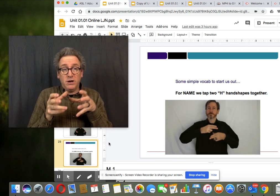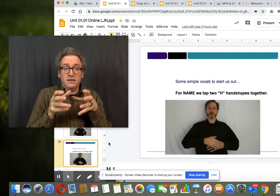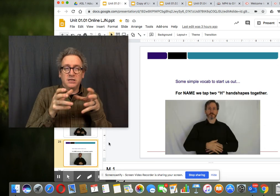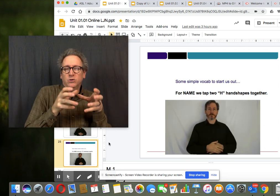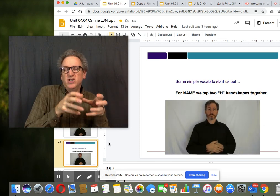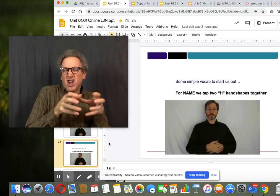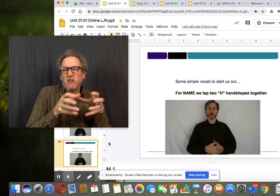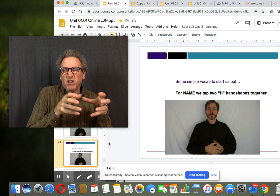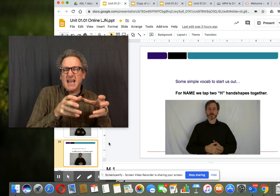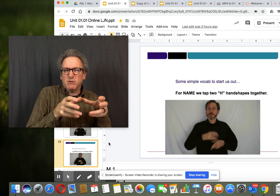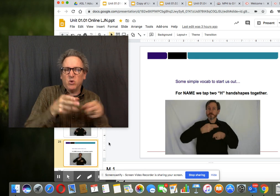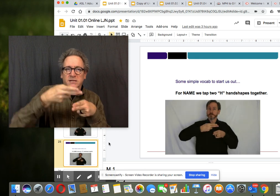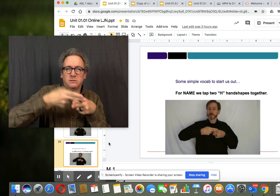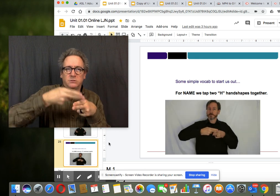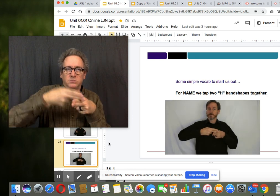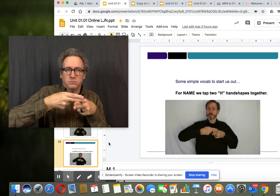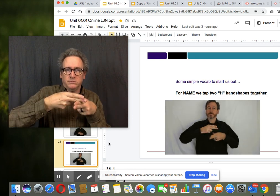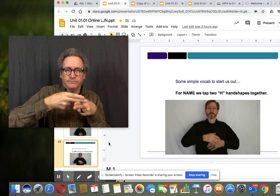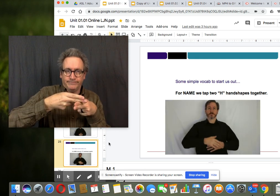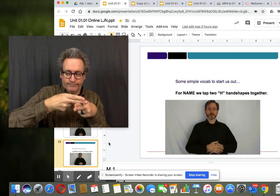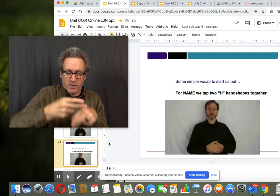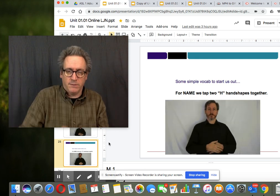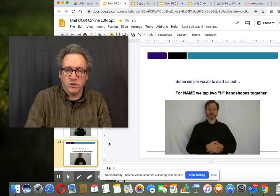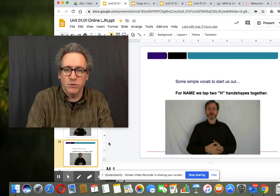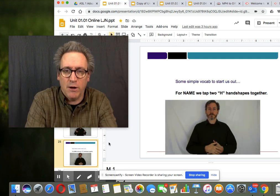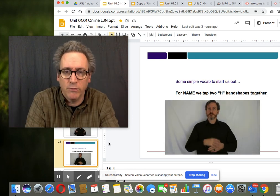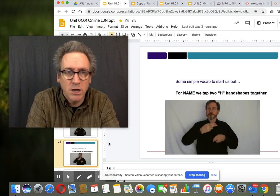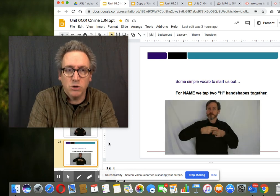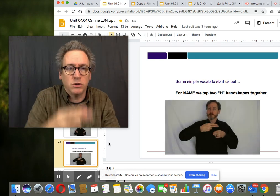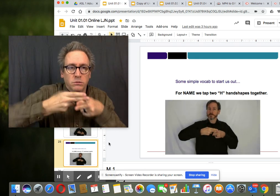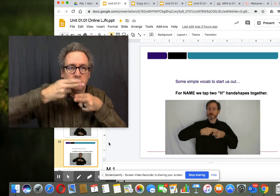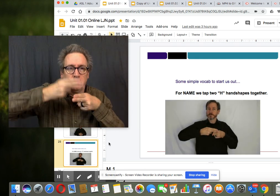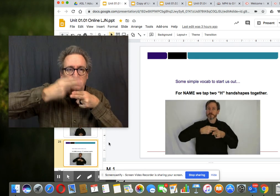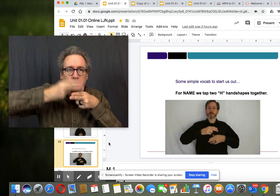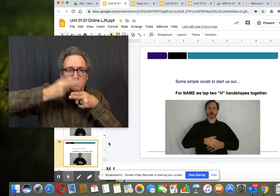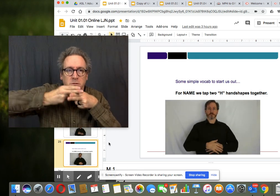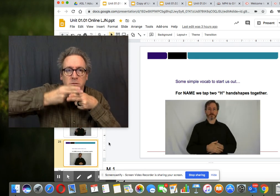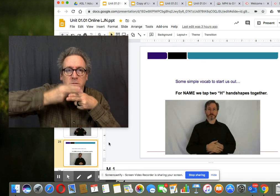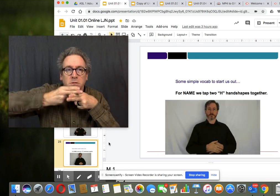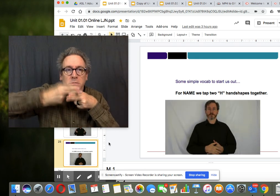noun, you generally tap twice. So noun. Don't go.